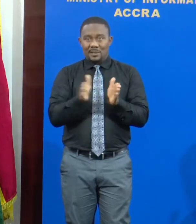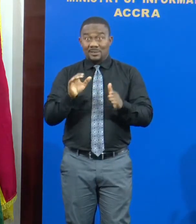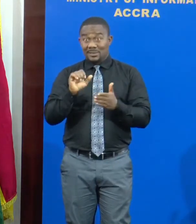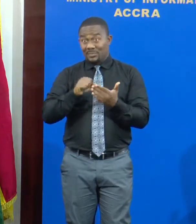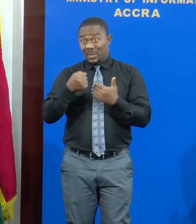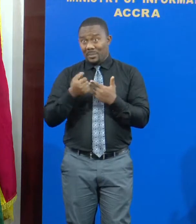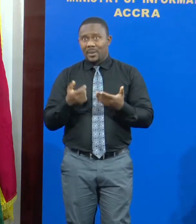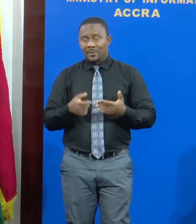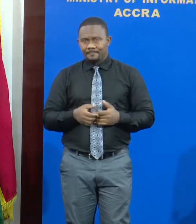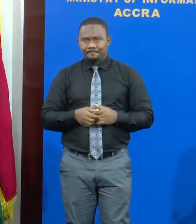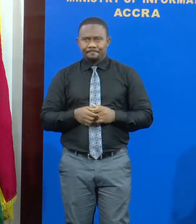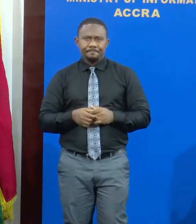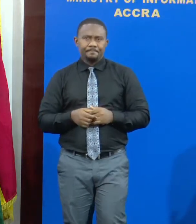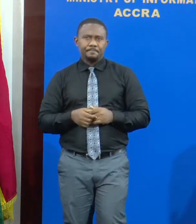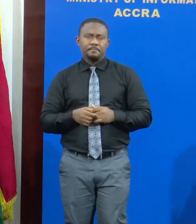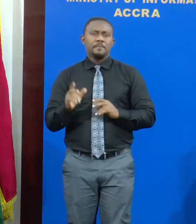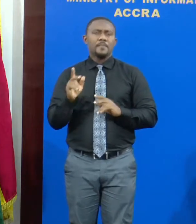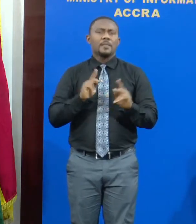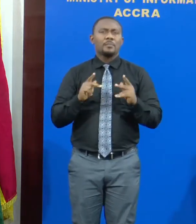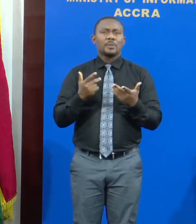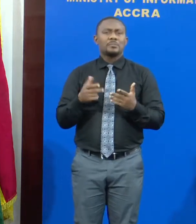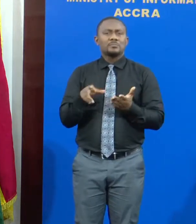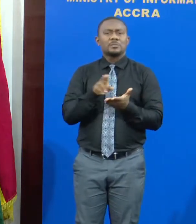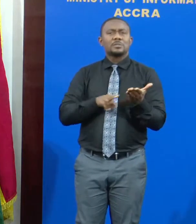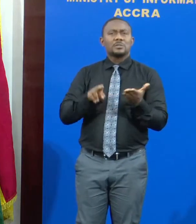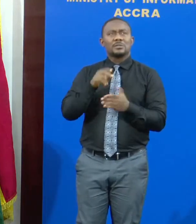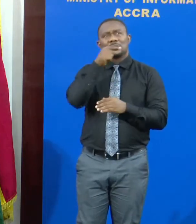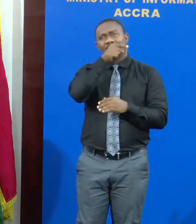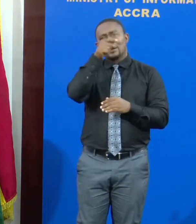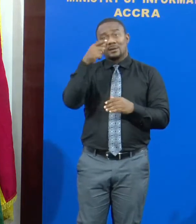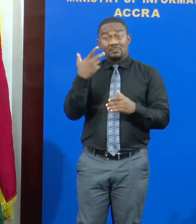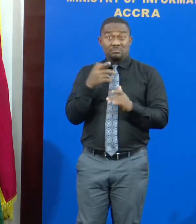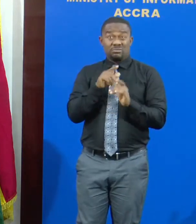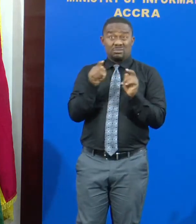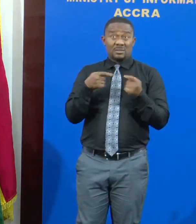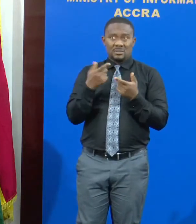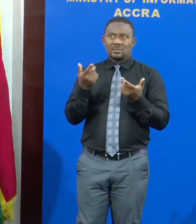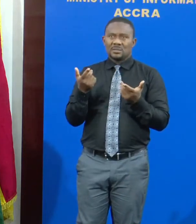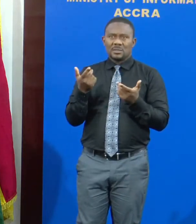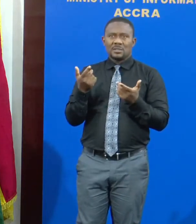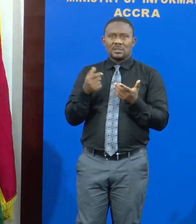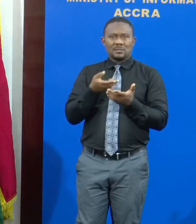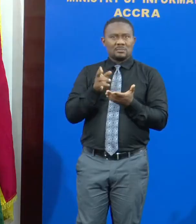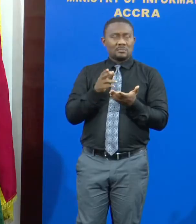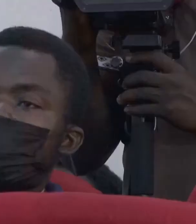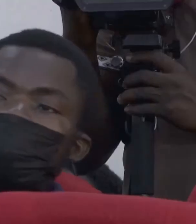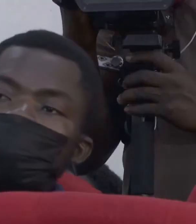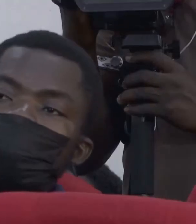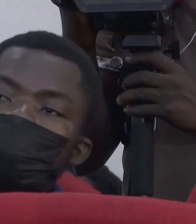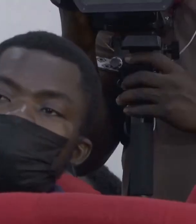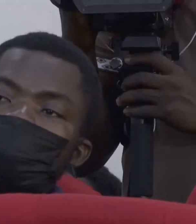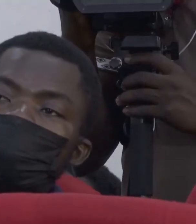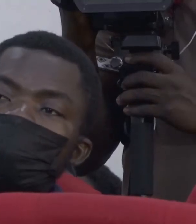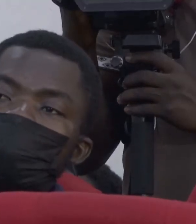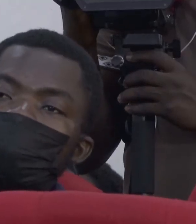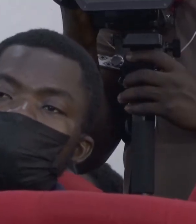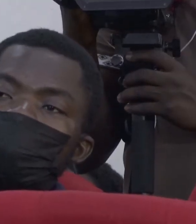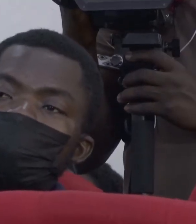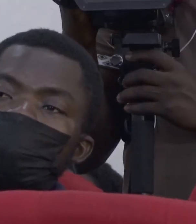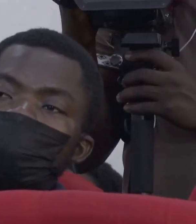where especially people who live in university towns, they registered in a university town like Cape Coastal or Foridia or